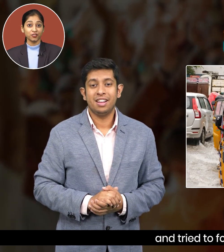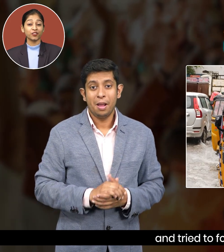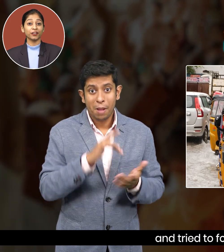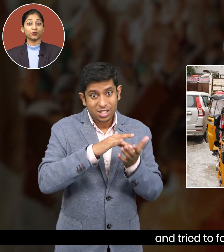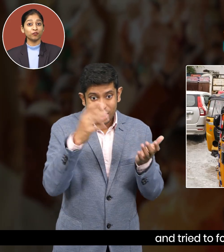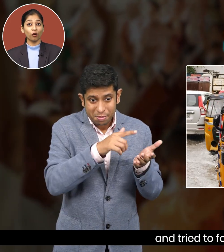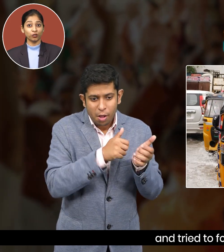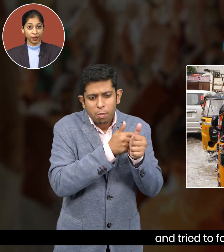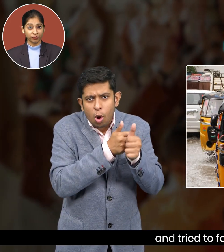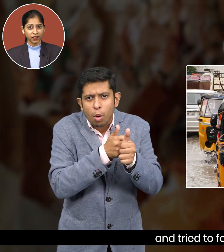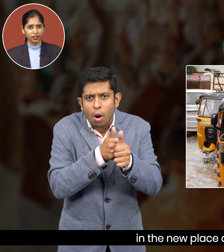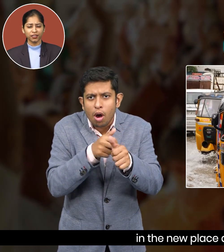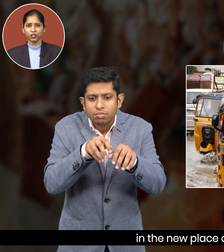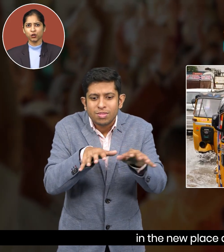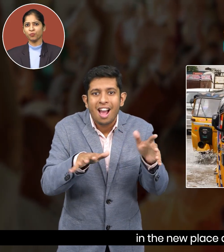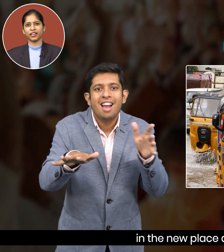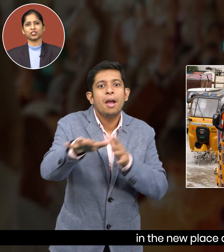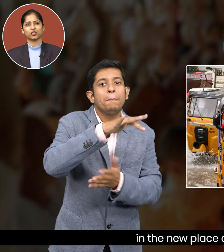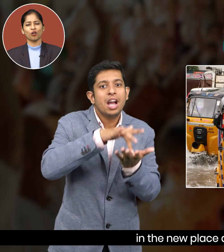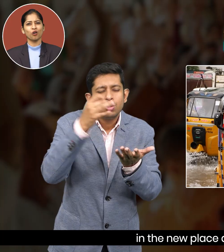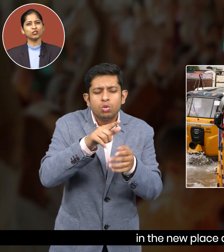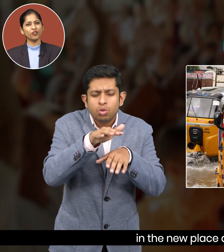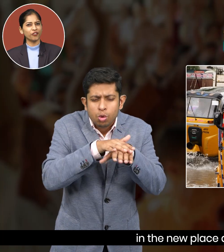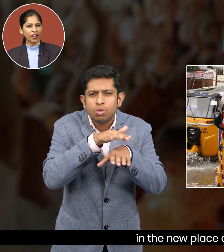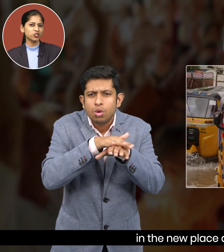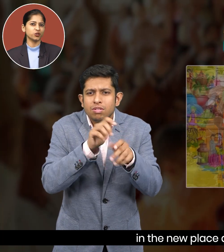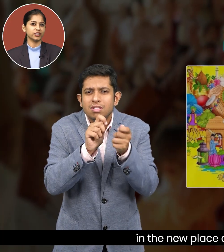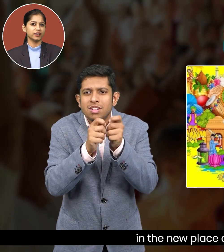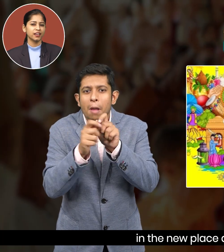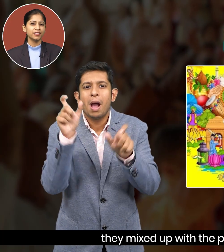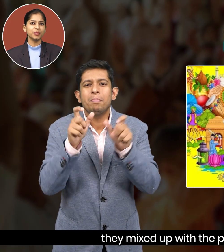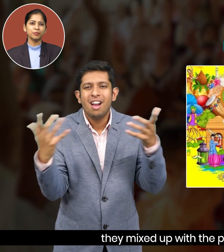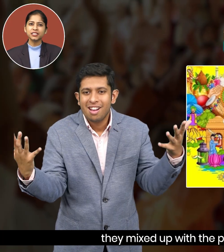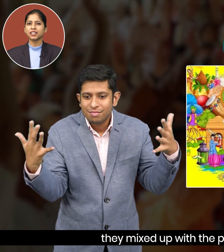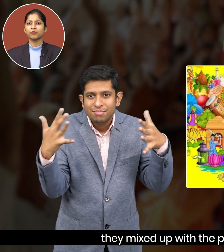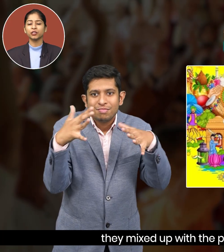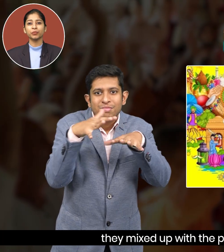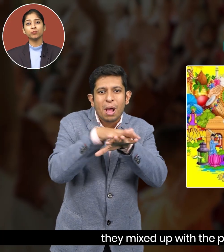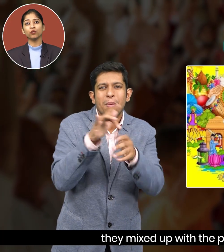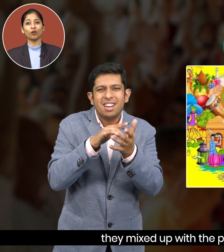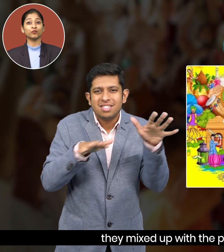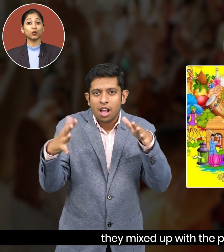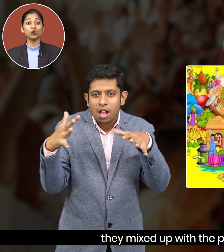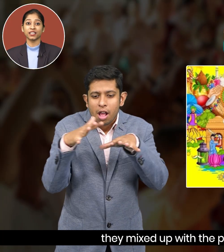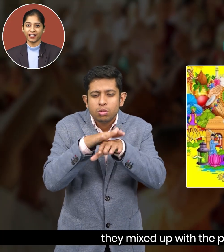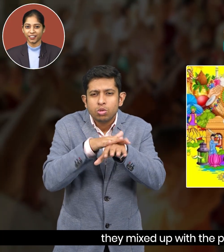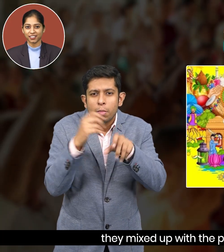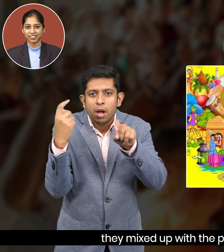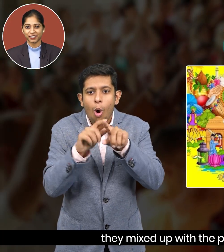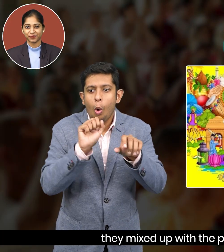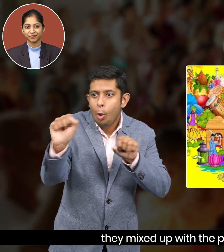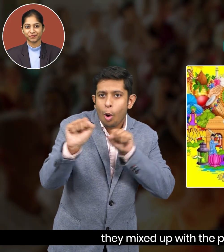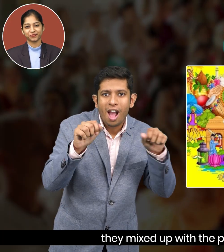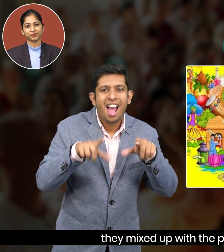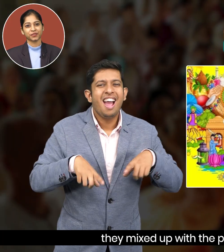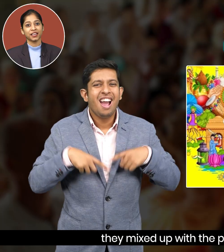and tried to follow them in the new place. Also, gradually, they mixed up with the people of those